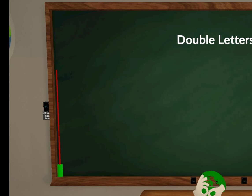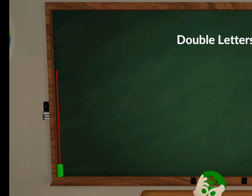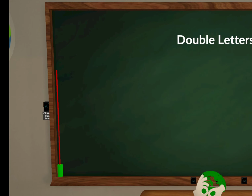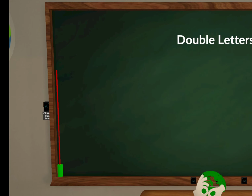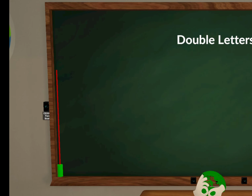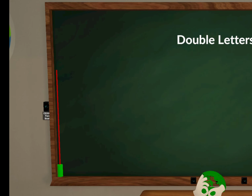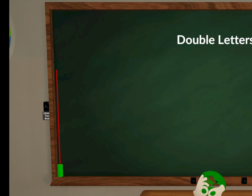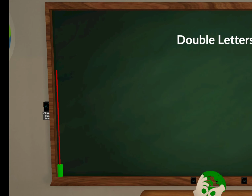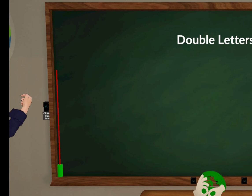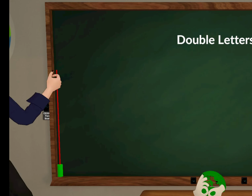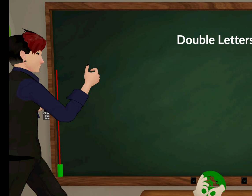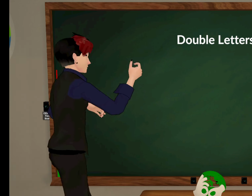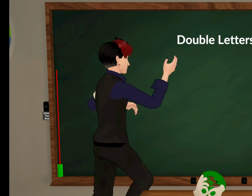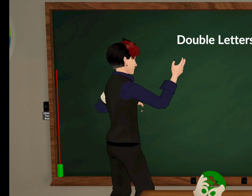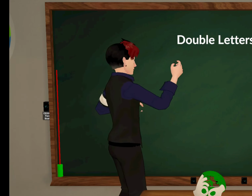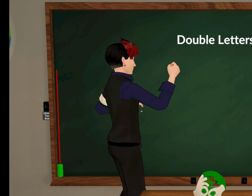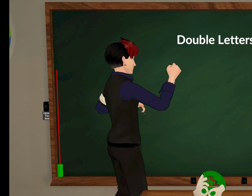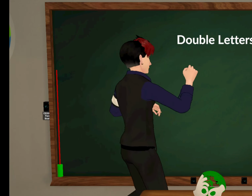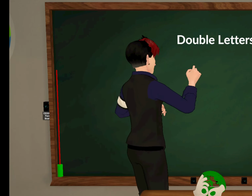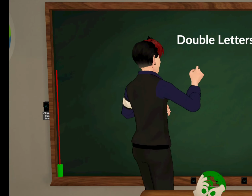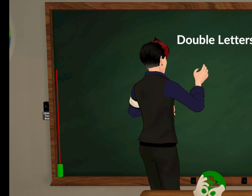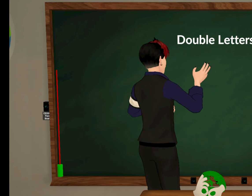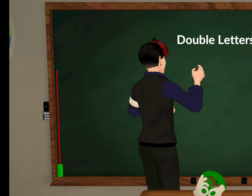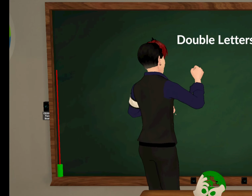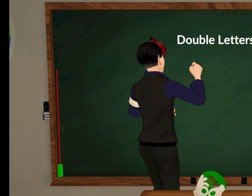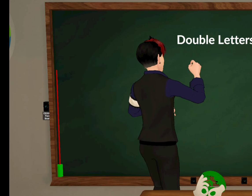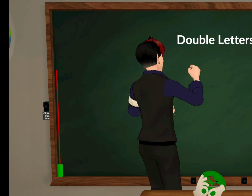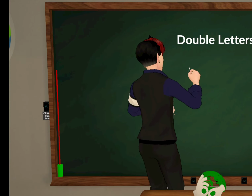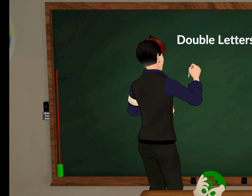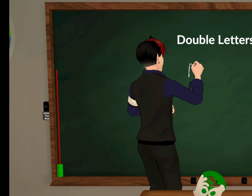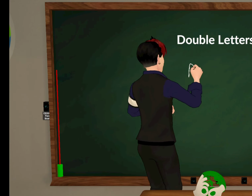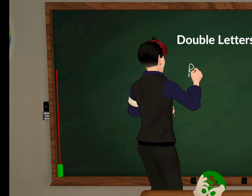I want white. All right.